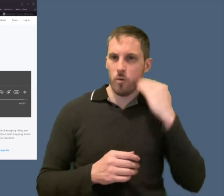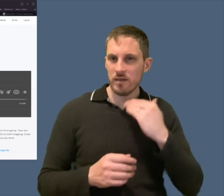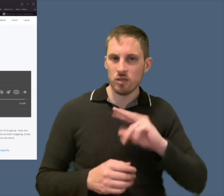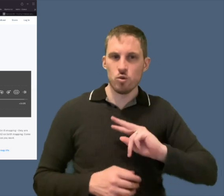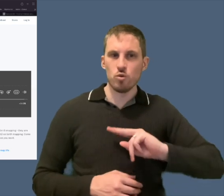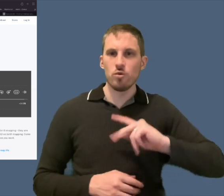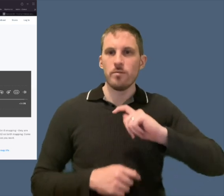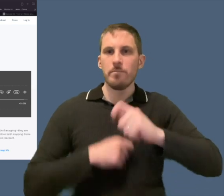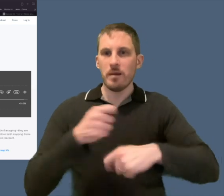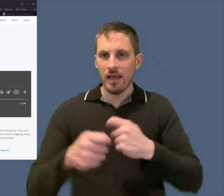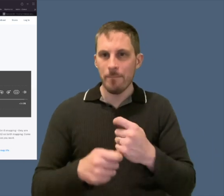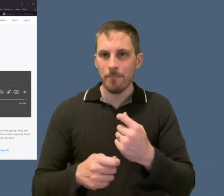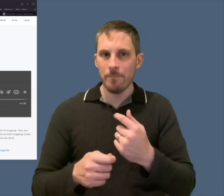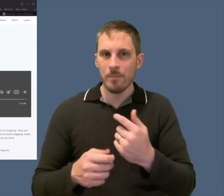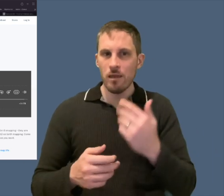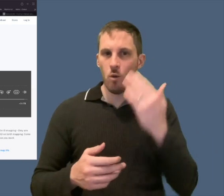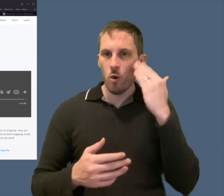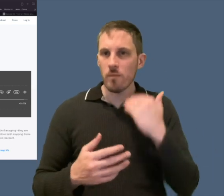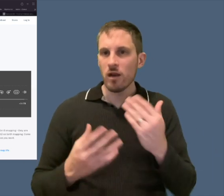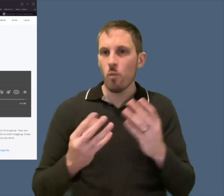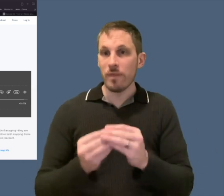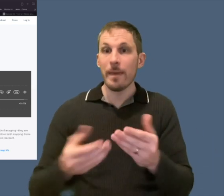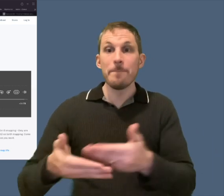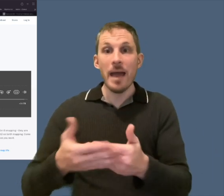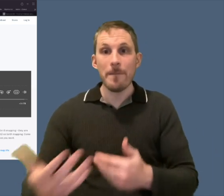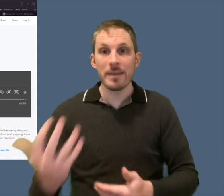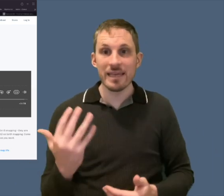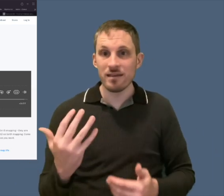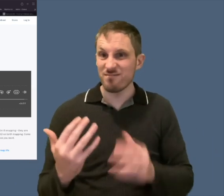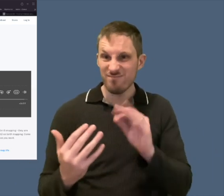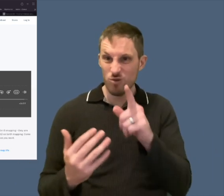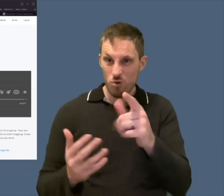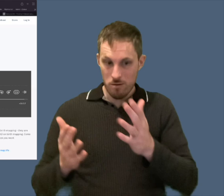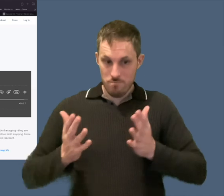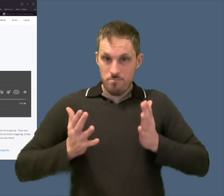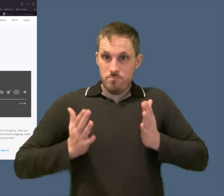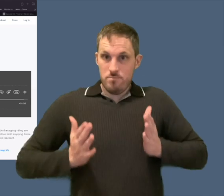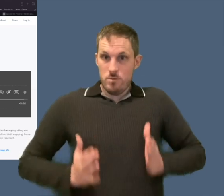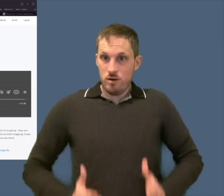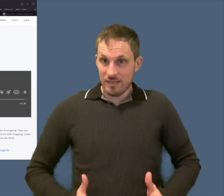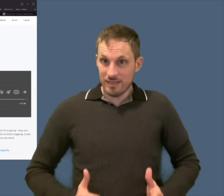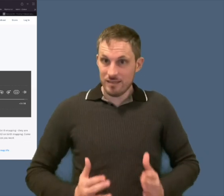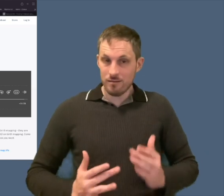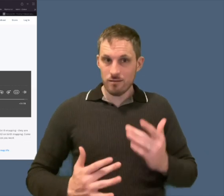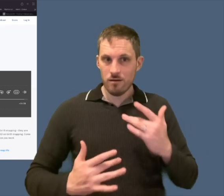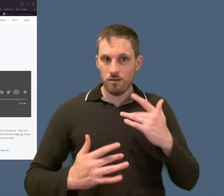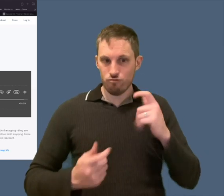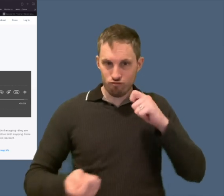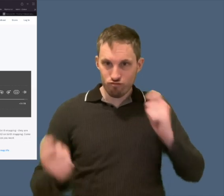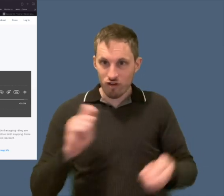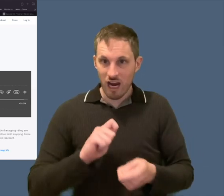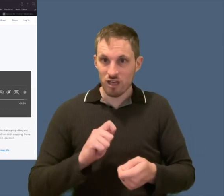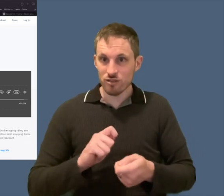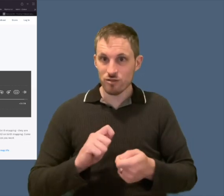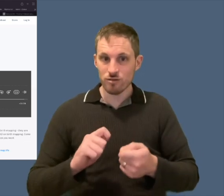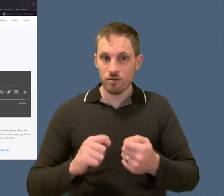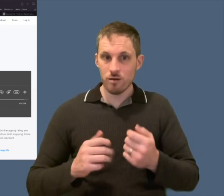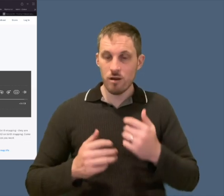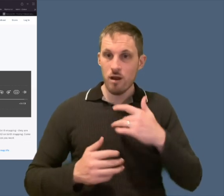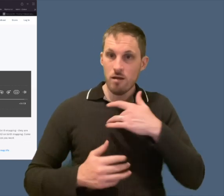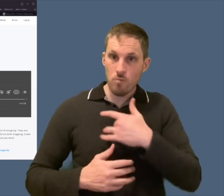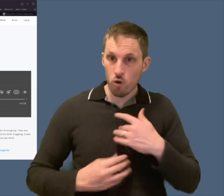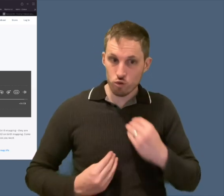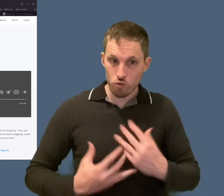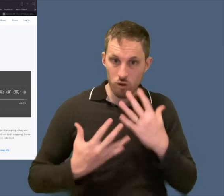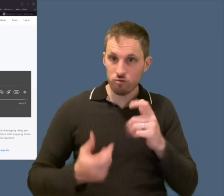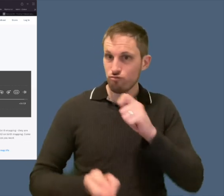a woman with a baby. You are actually going through a physiological, emotional transformation,